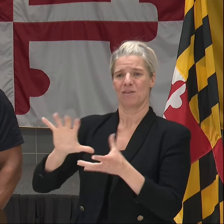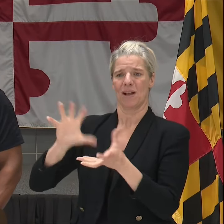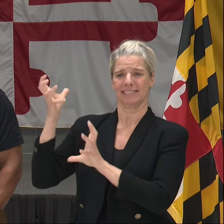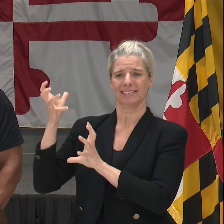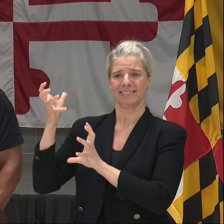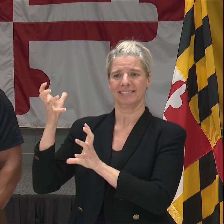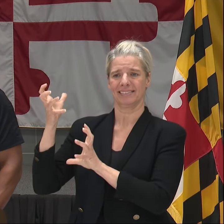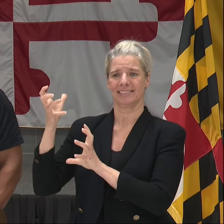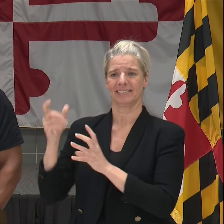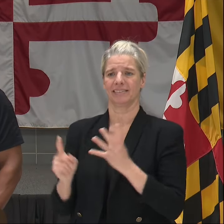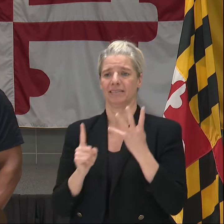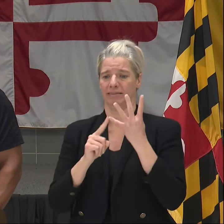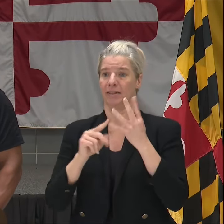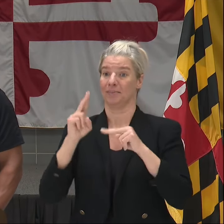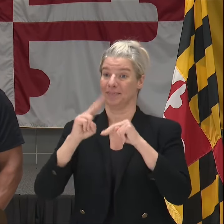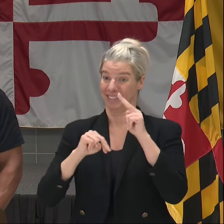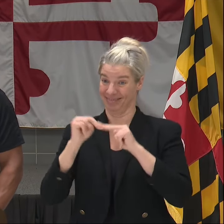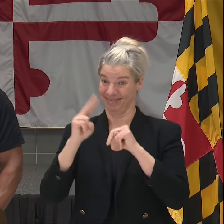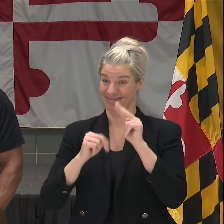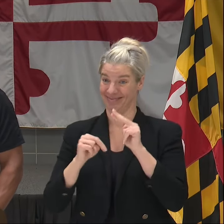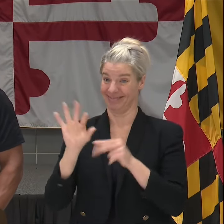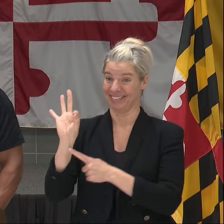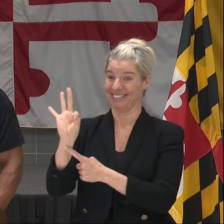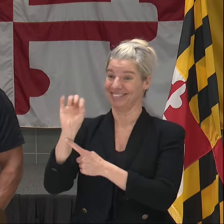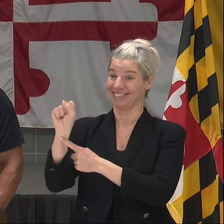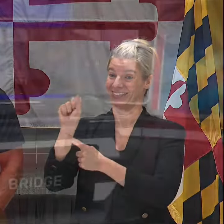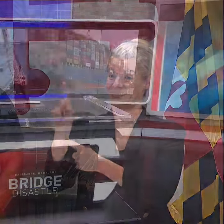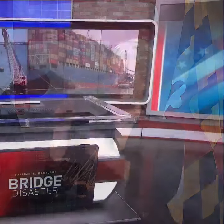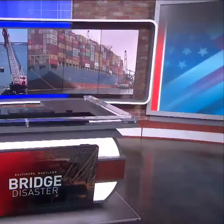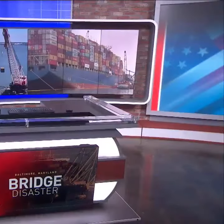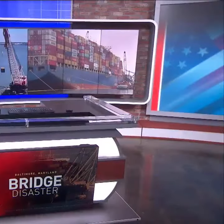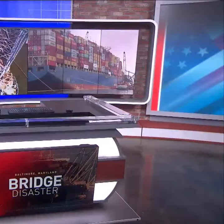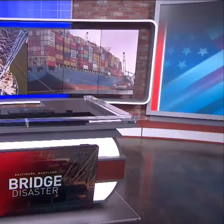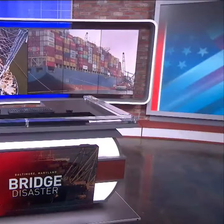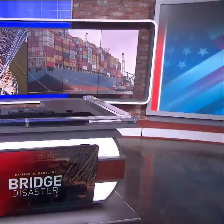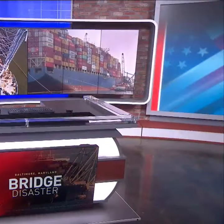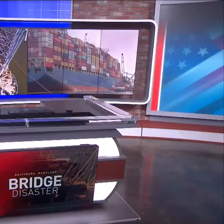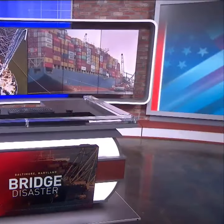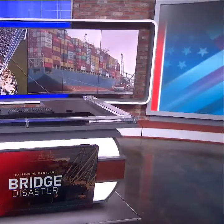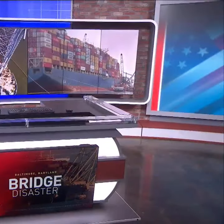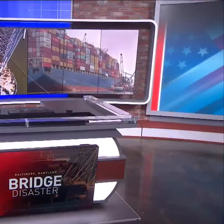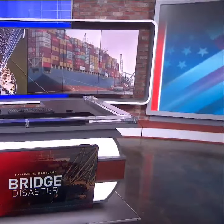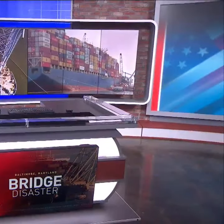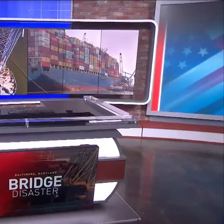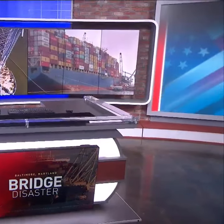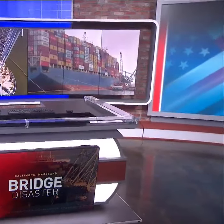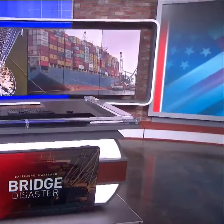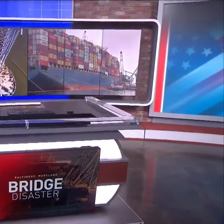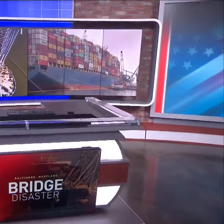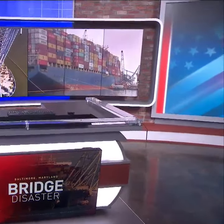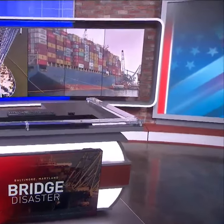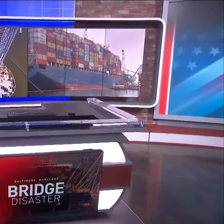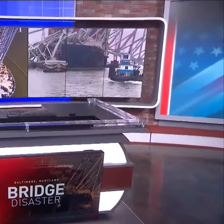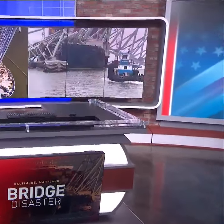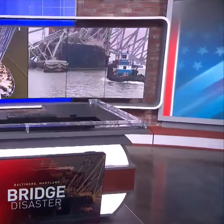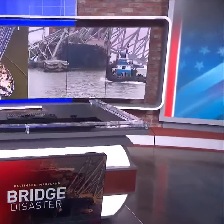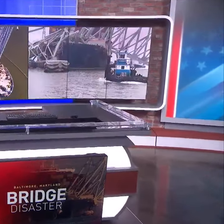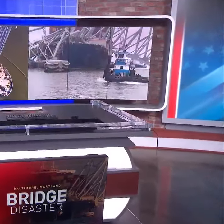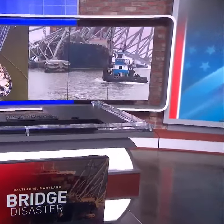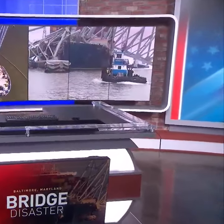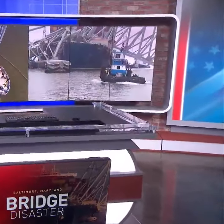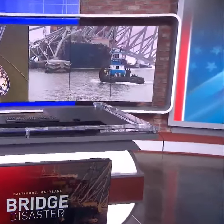are going to rebuild the Francis Scott Key Bridge. Governor Westmore says response teams are making significant